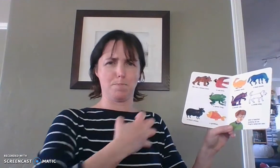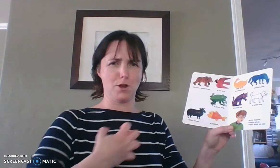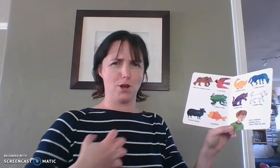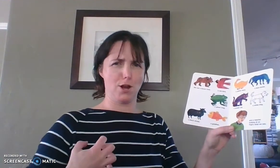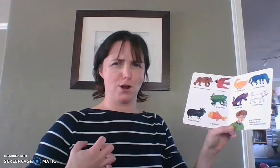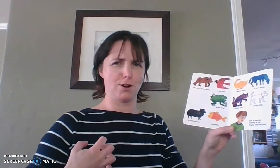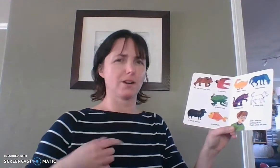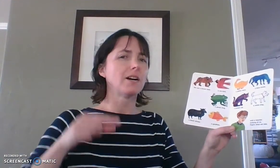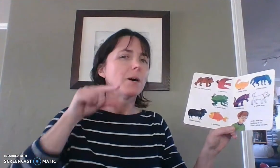Bear,